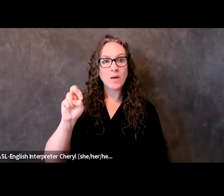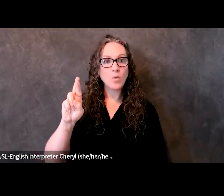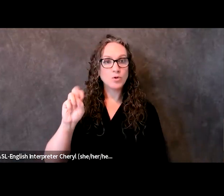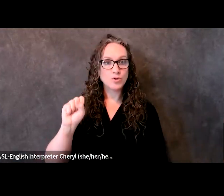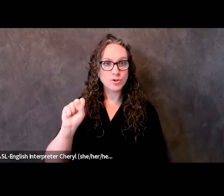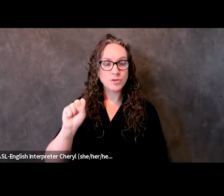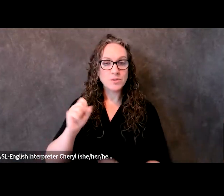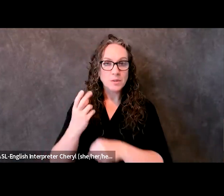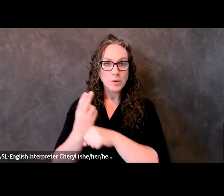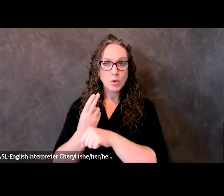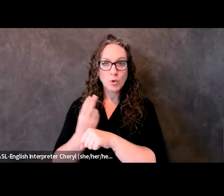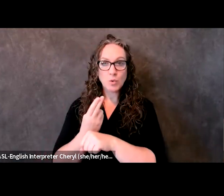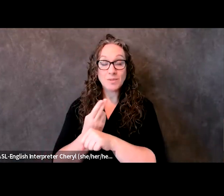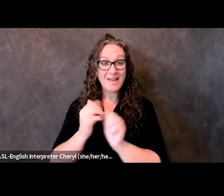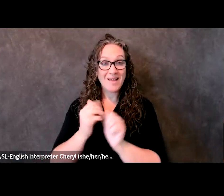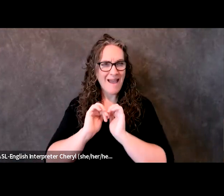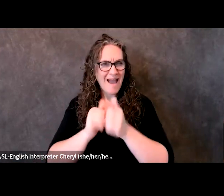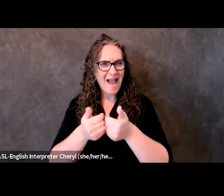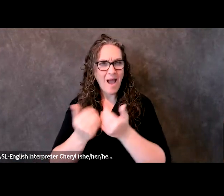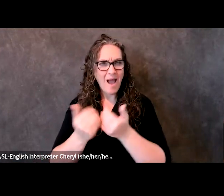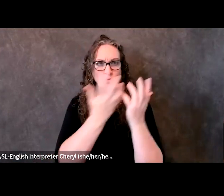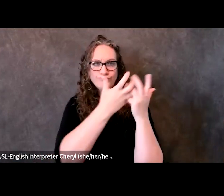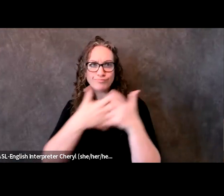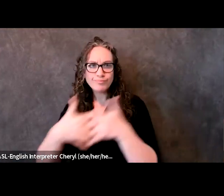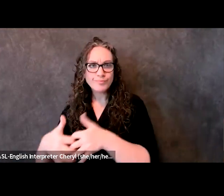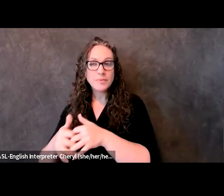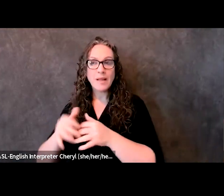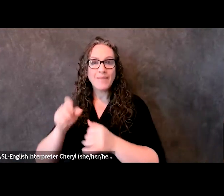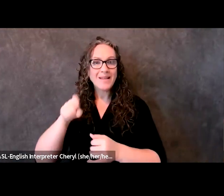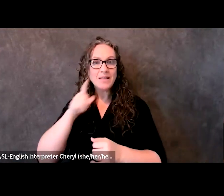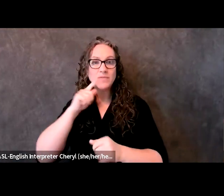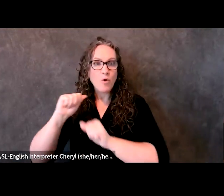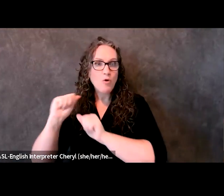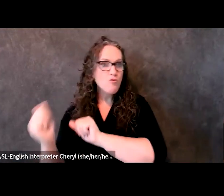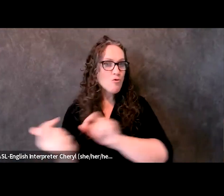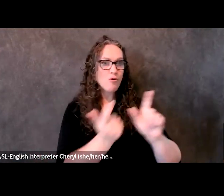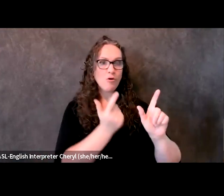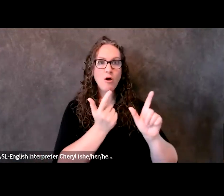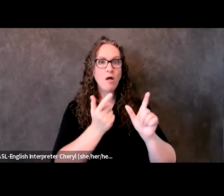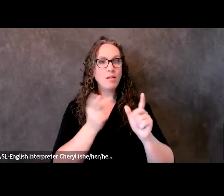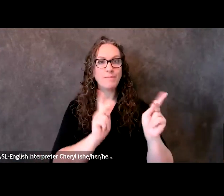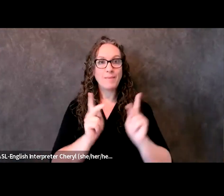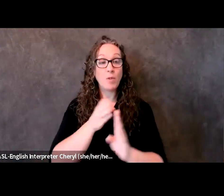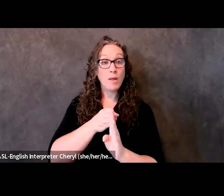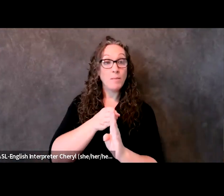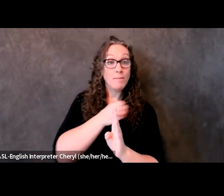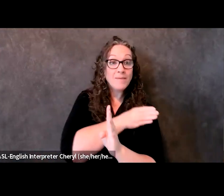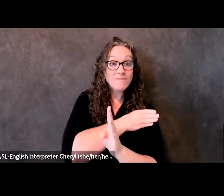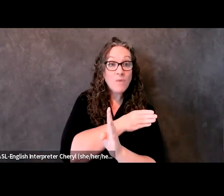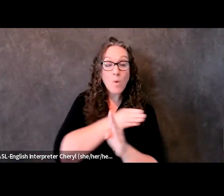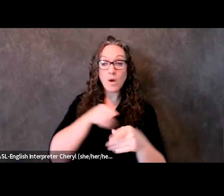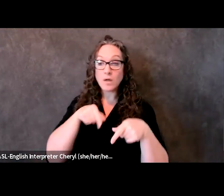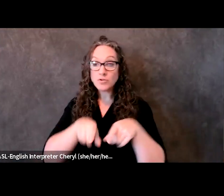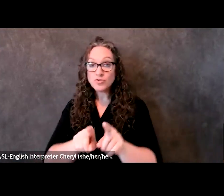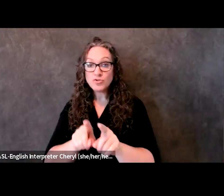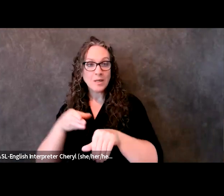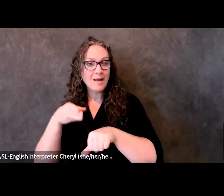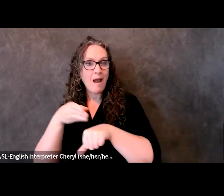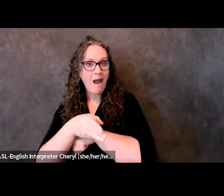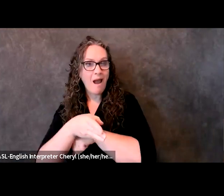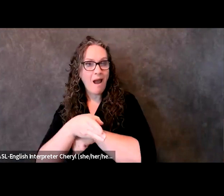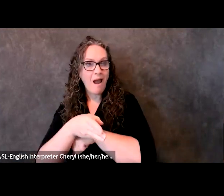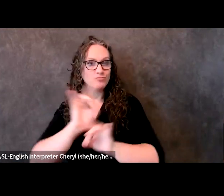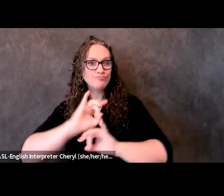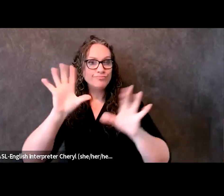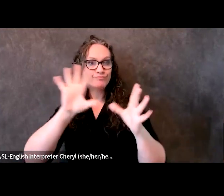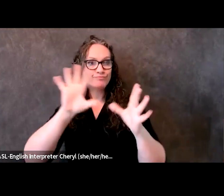integrate the needs of all individuals before, during, and after disasters. The